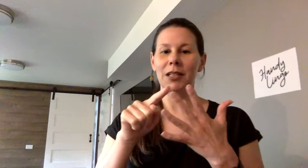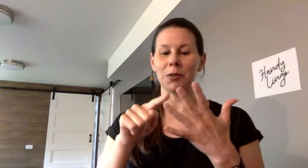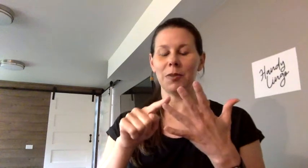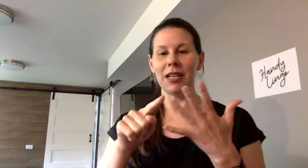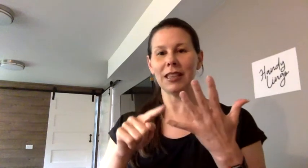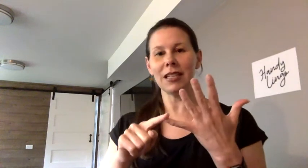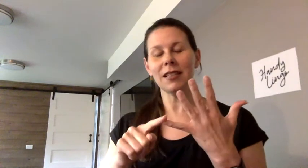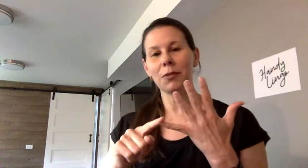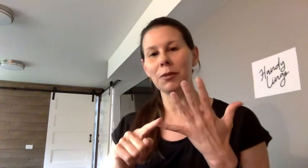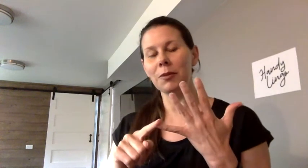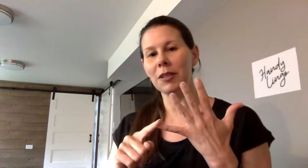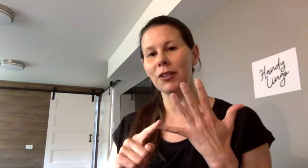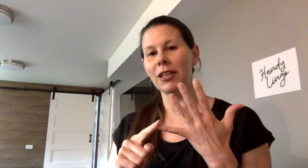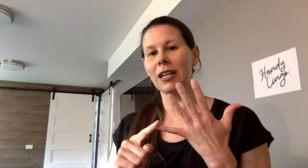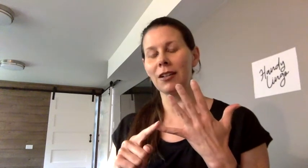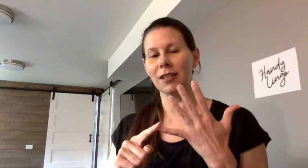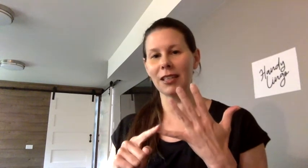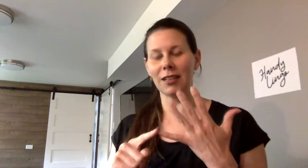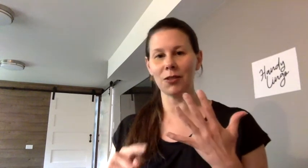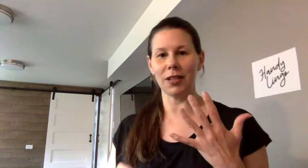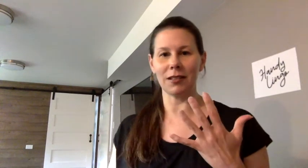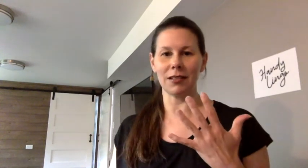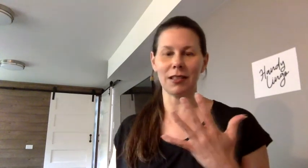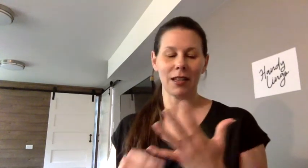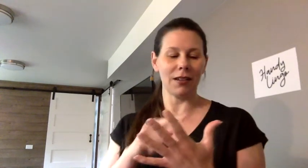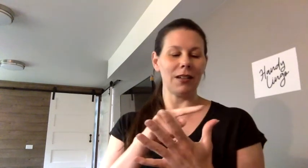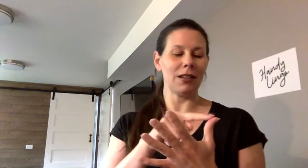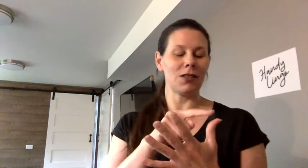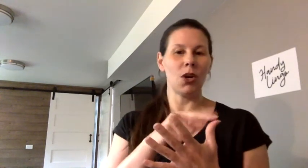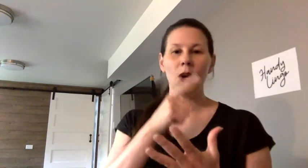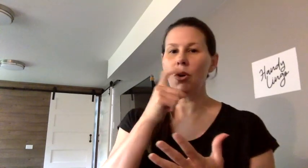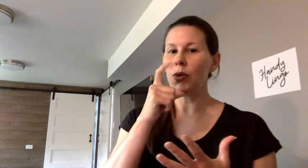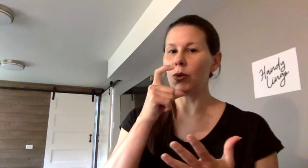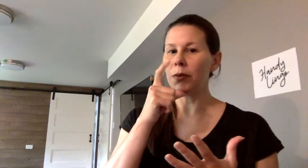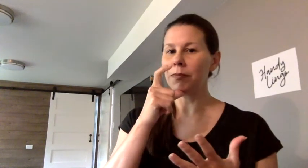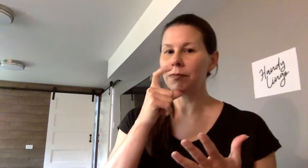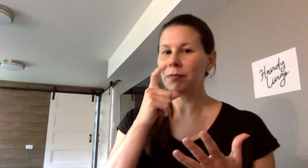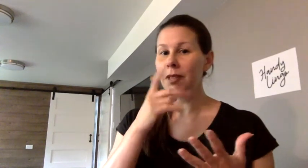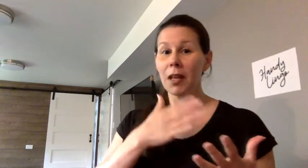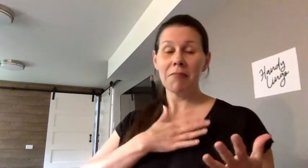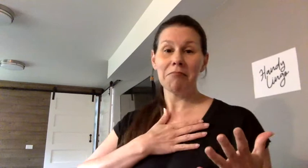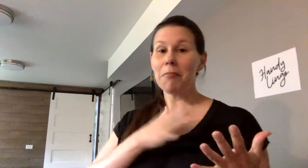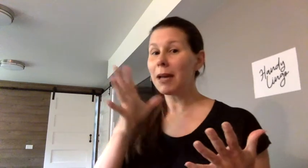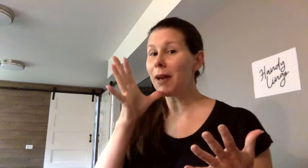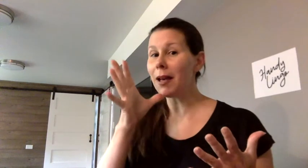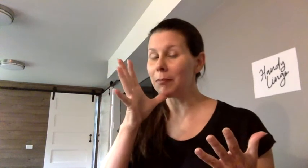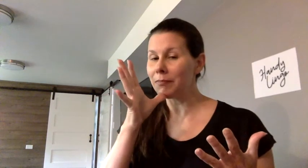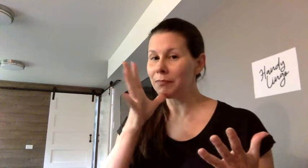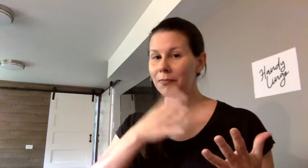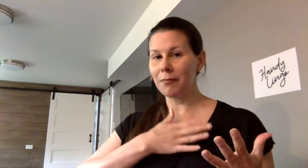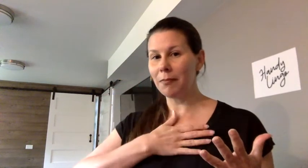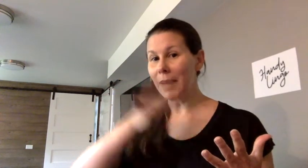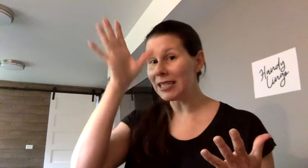would be and things that we would be learning in our sign language lessons together is who? My mom, my